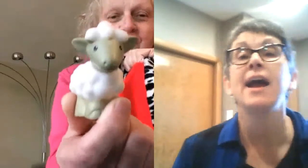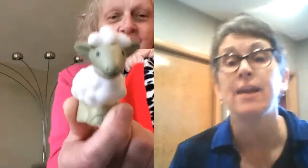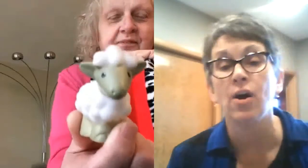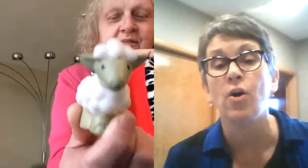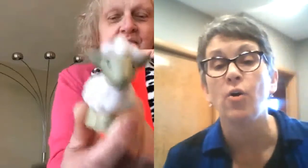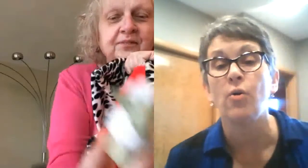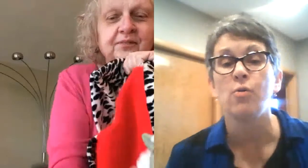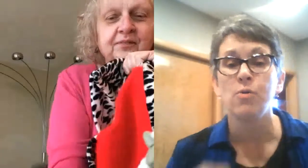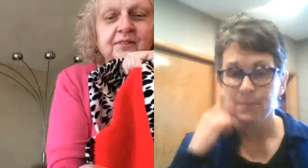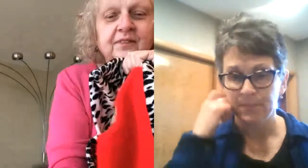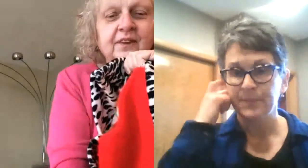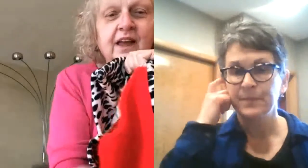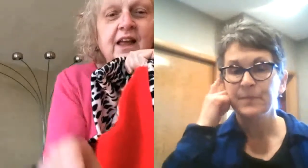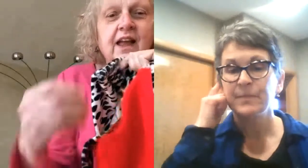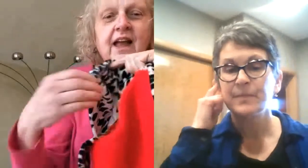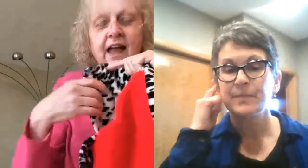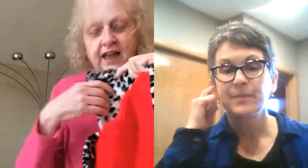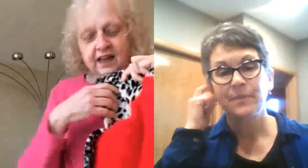E-I-E-I-O.